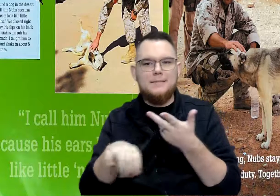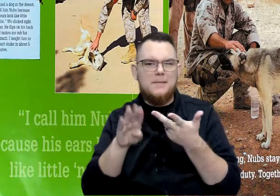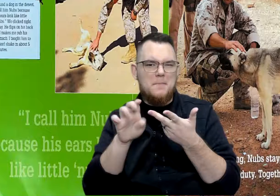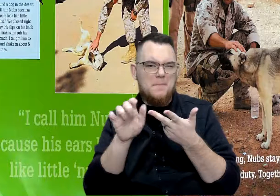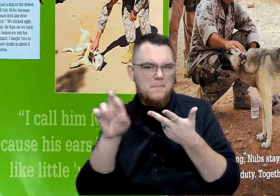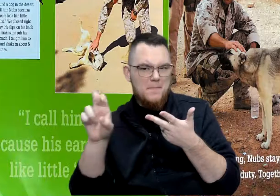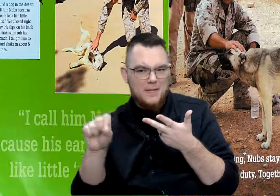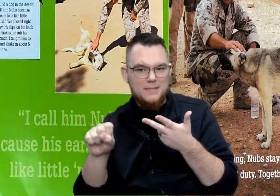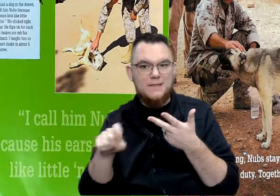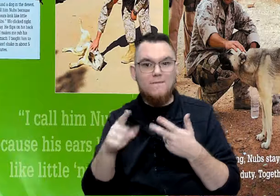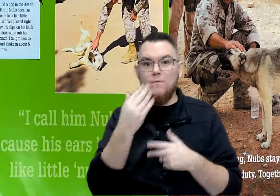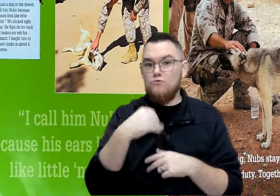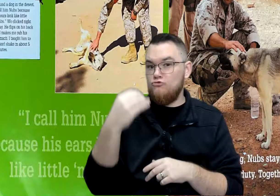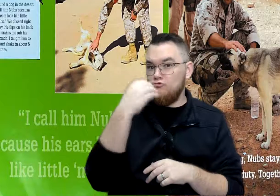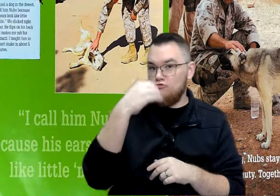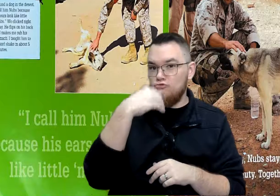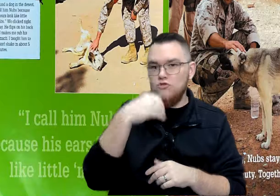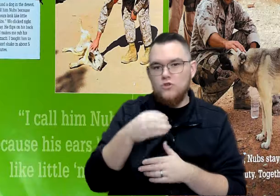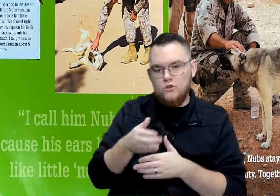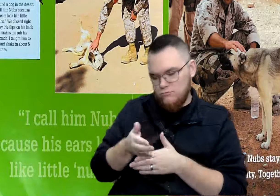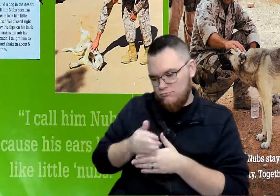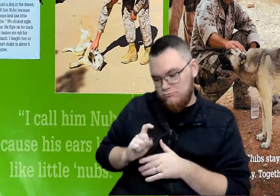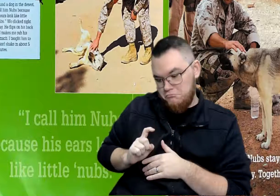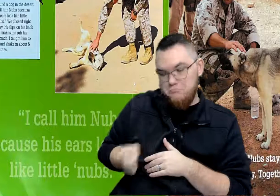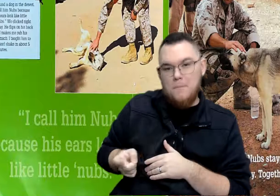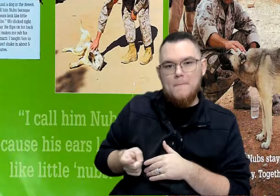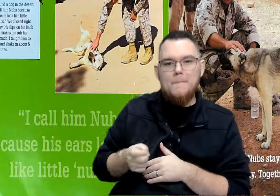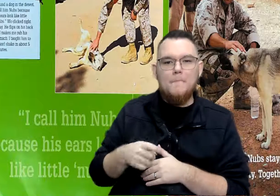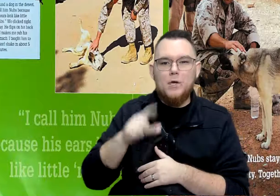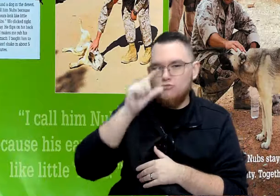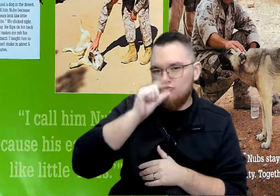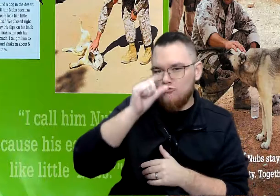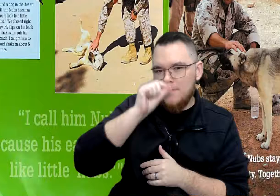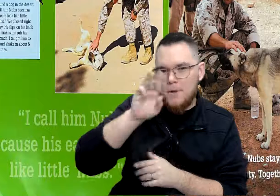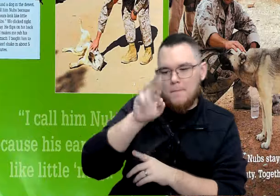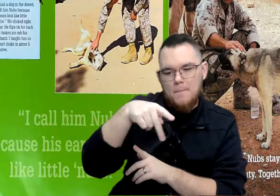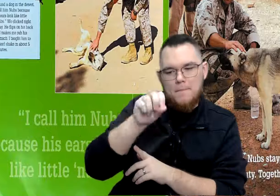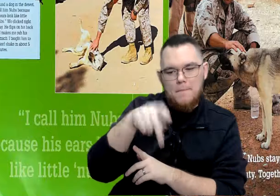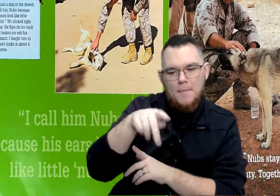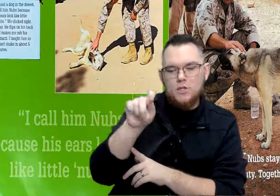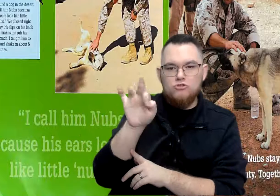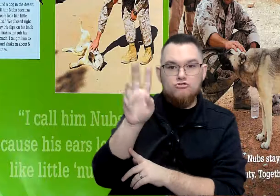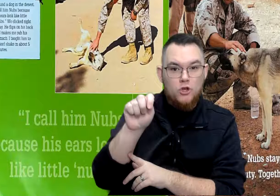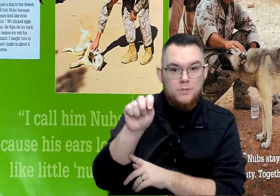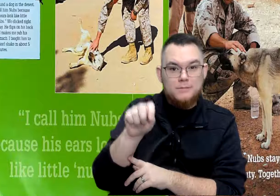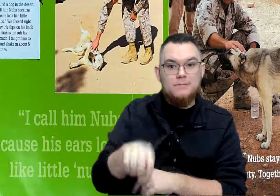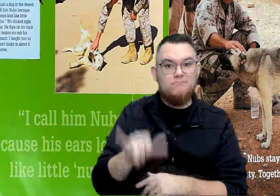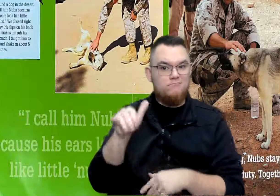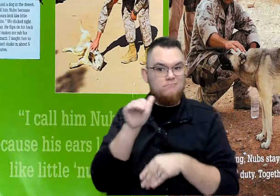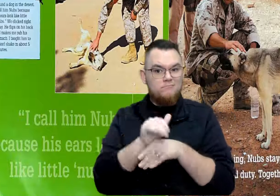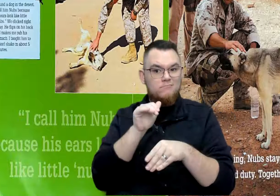wagging his tail. Later that evening, Nubs stayed with Brian when it was his turn at guard